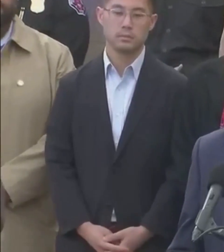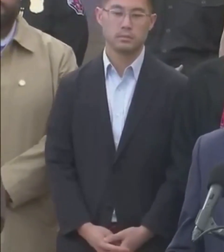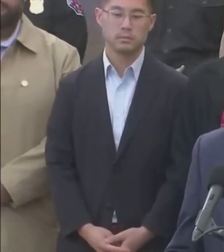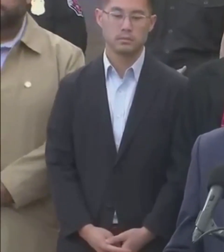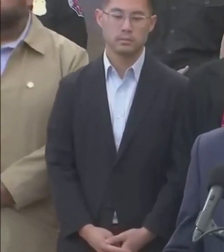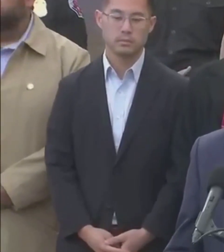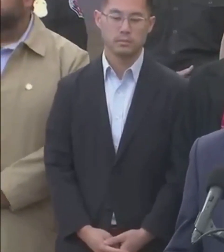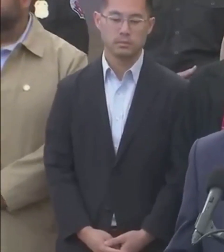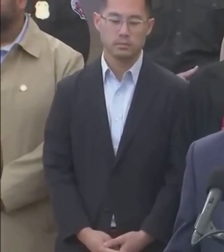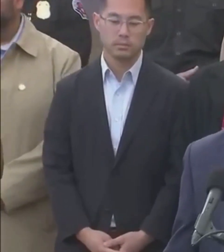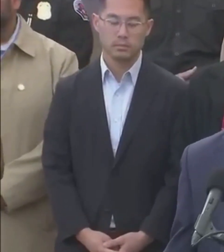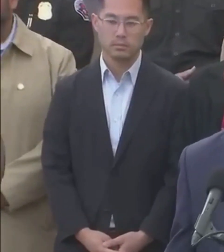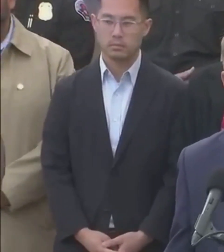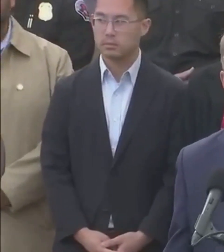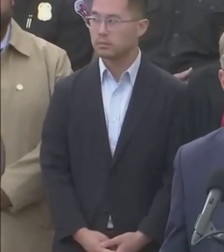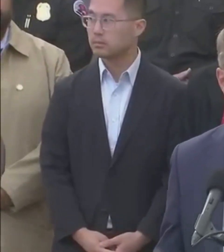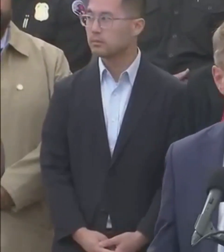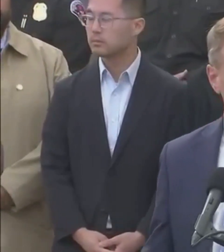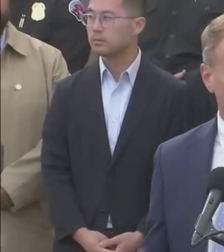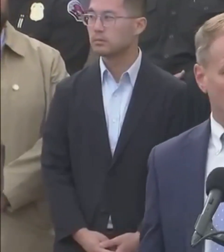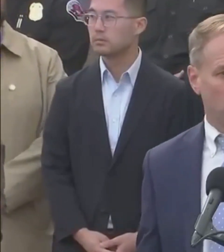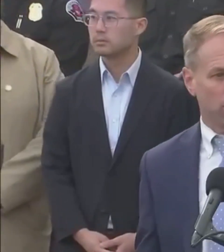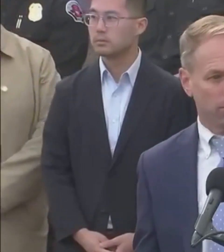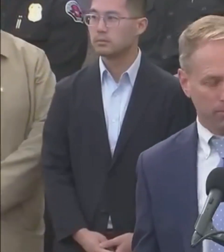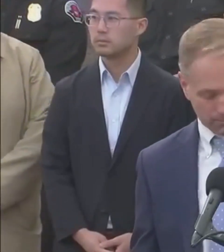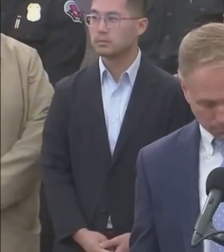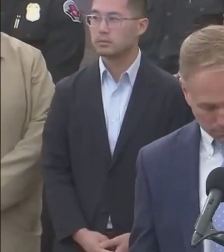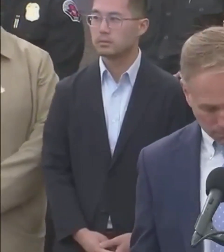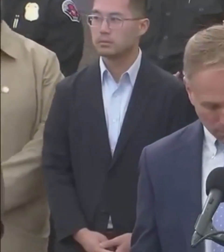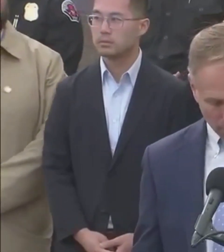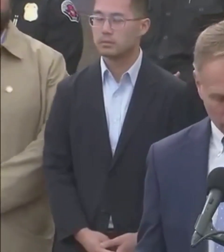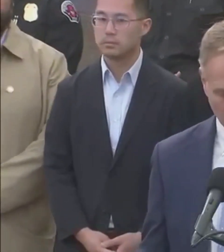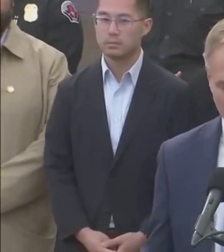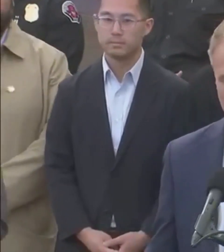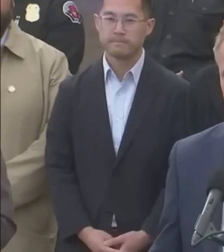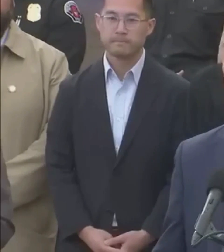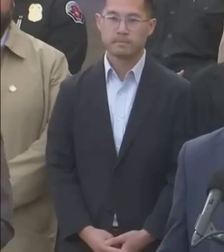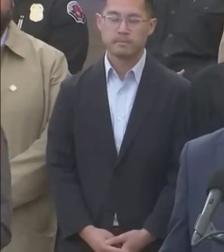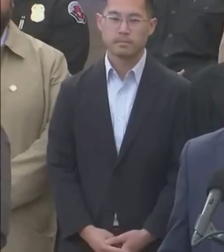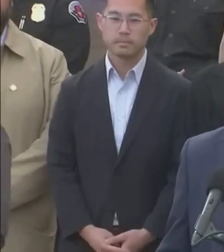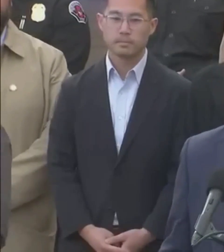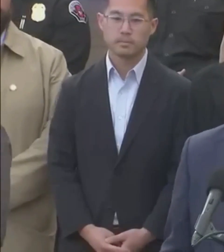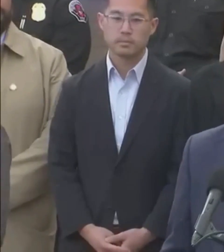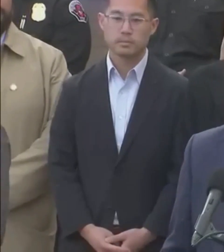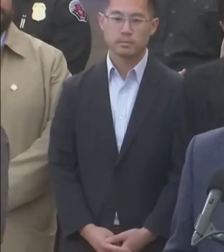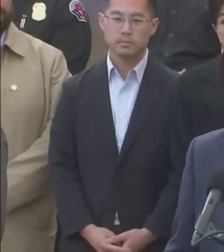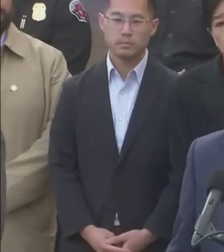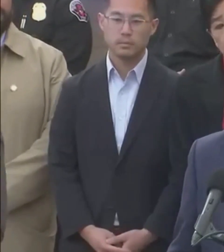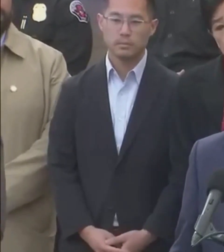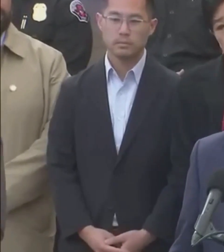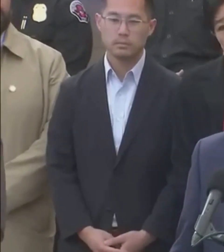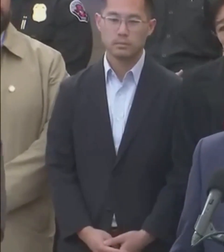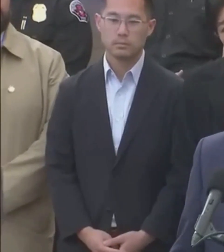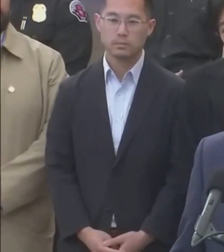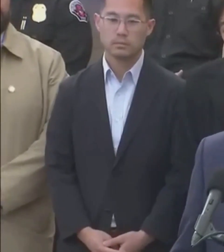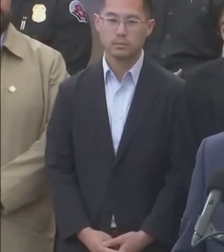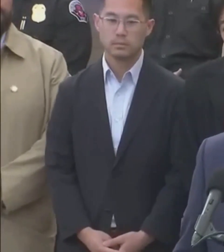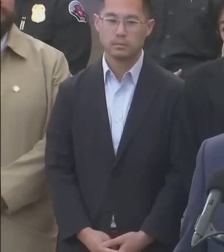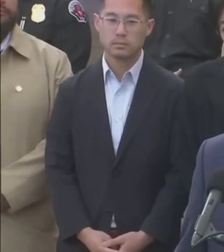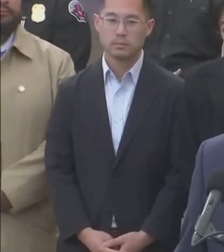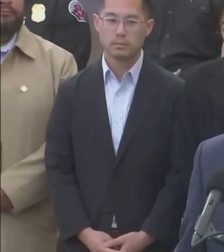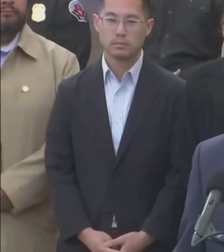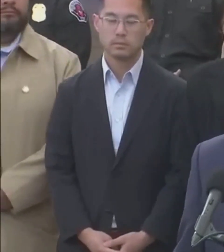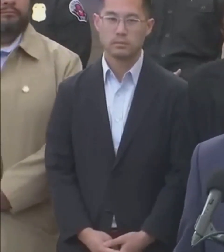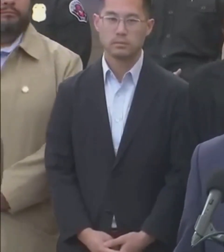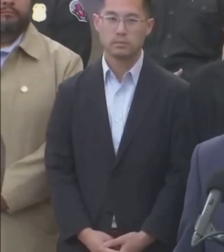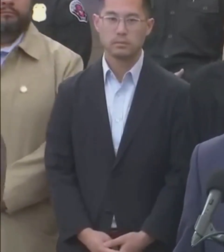Monterey. Many thanks to you, to our aides, law enforcement, and first responder people on the call. I realize they are endeavoring